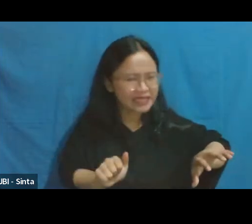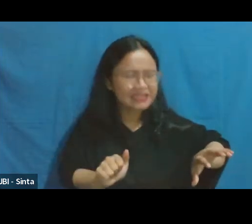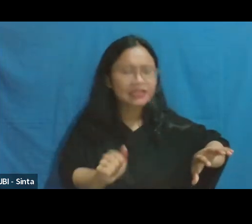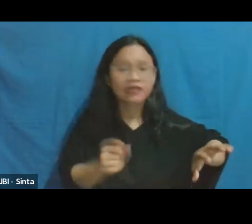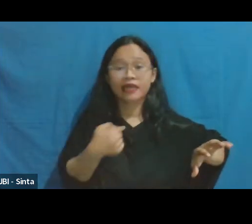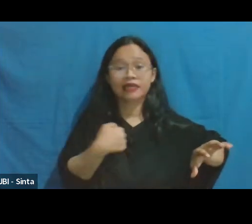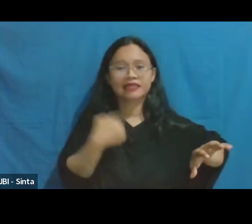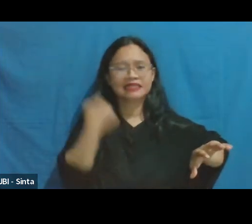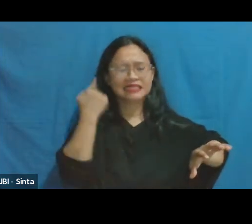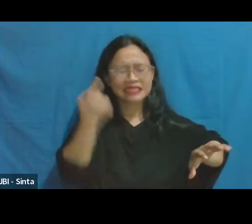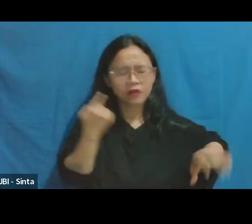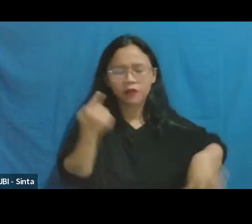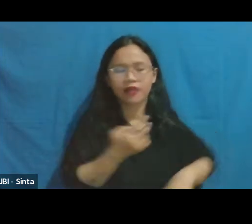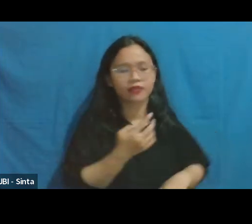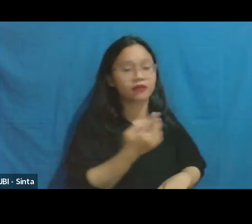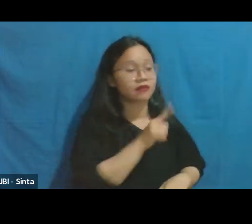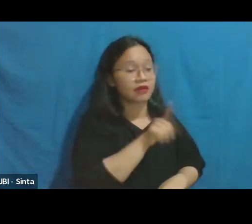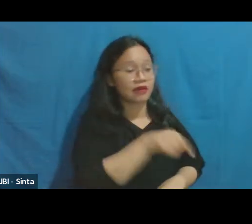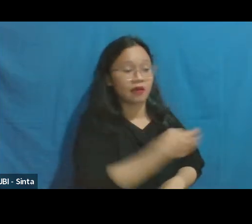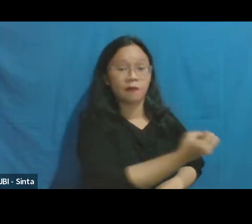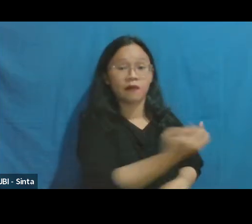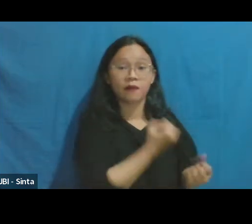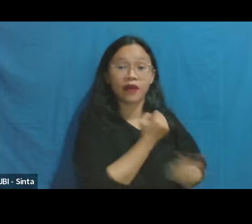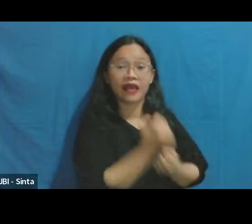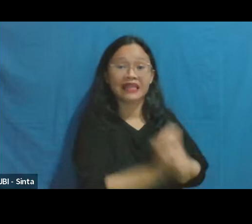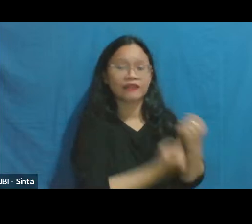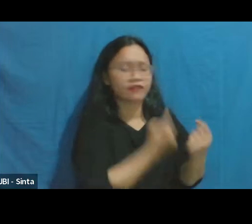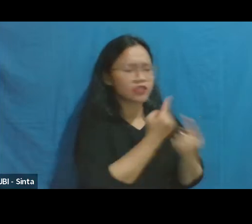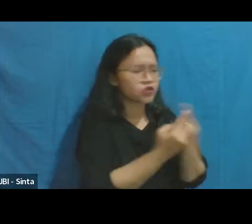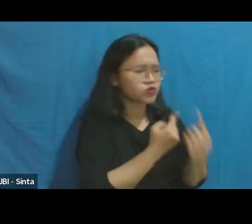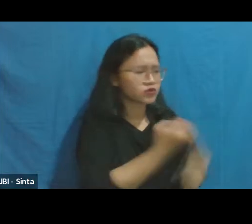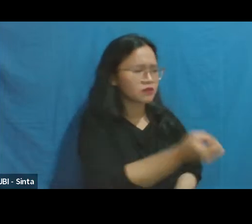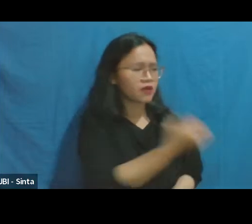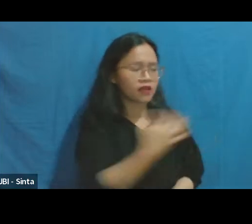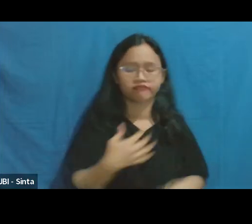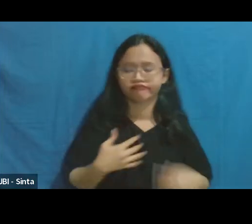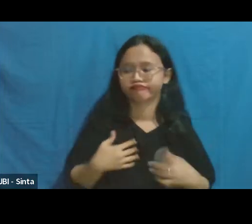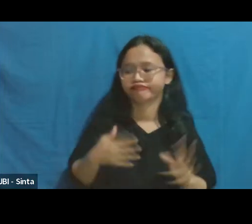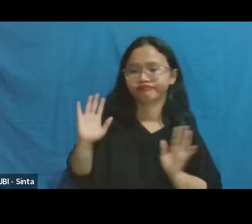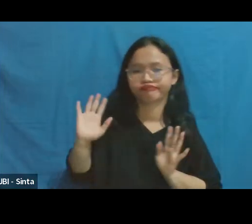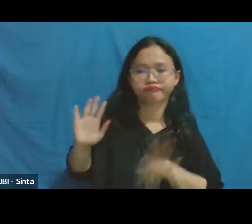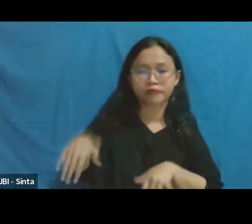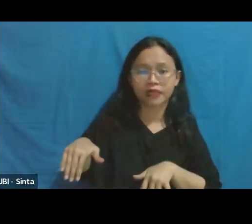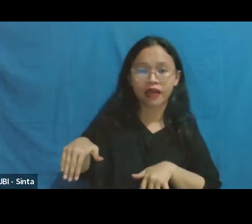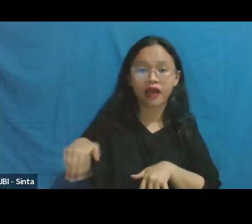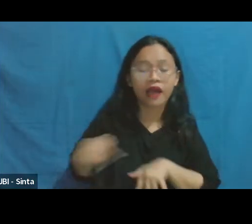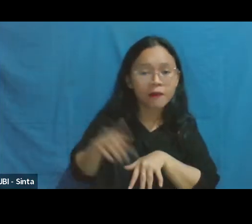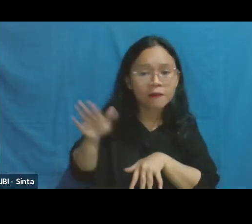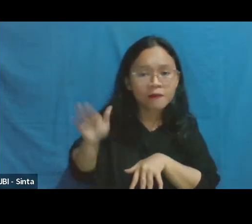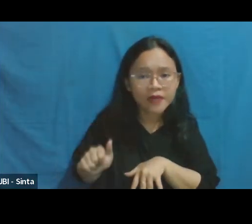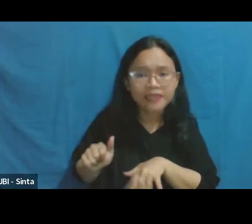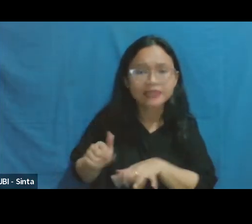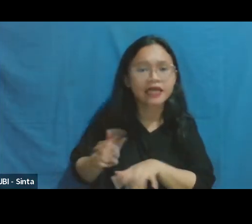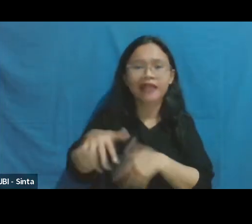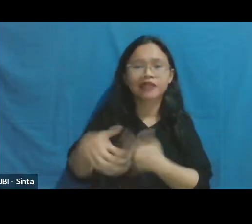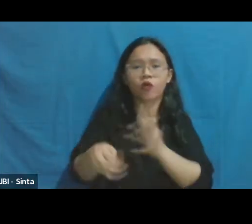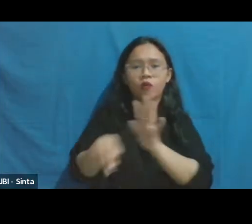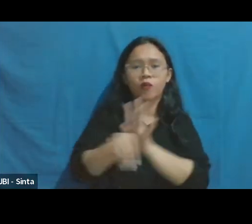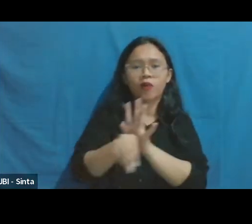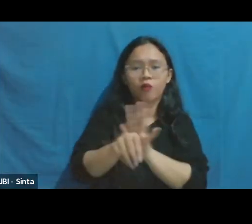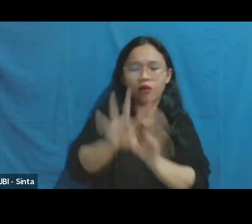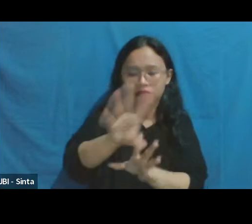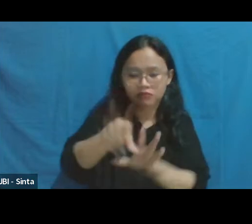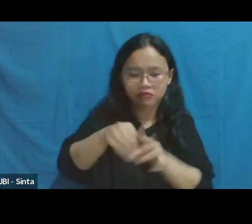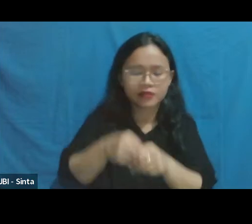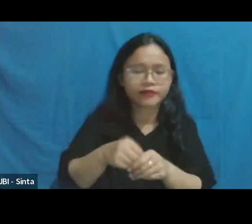really don't care. They don't want to put Papua in their agenda, because it's probably one is too risky. And